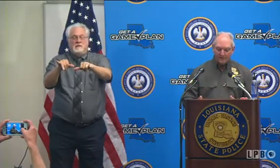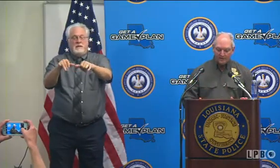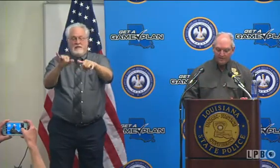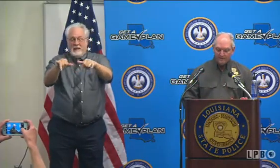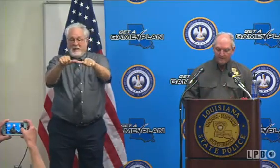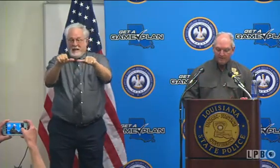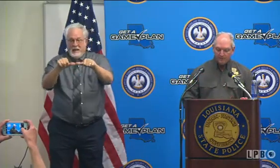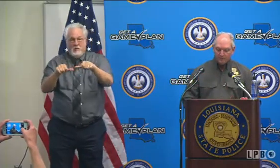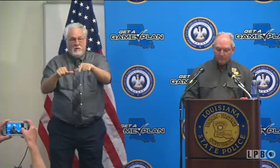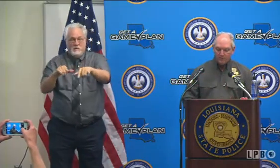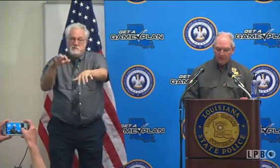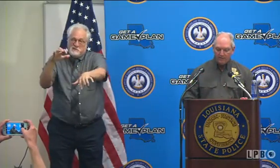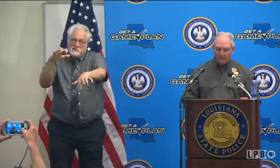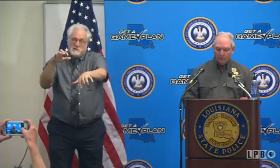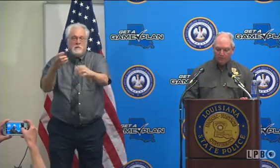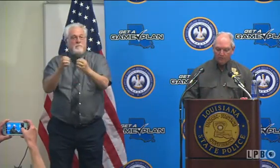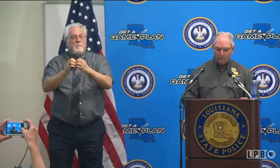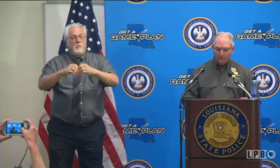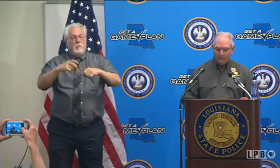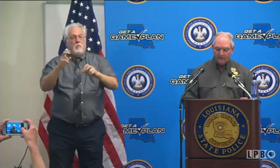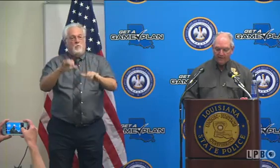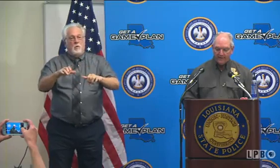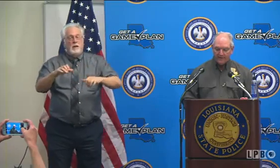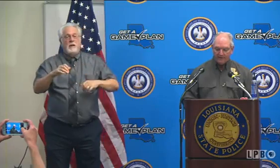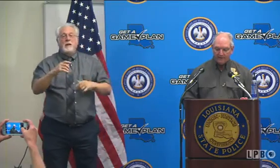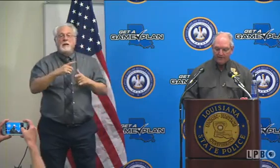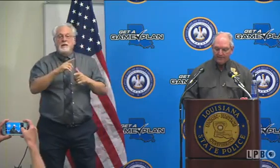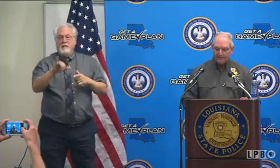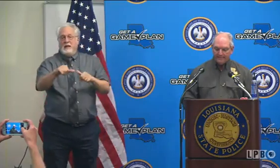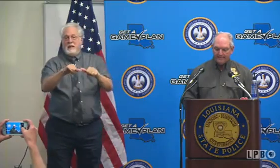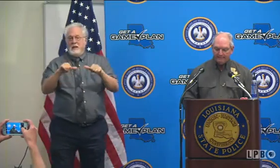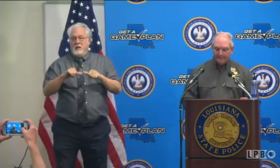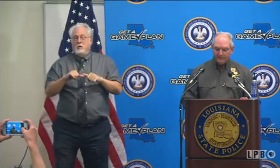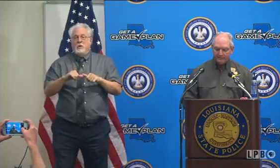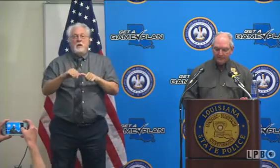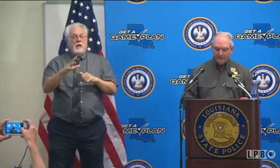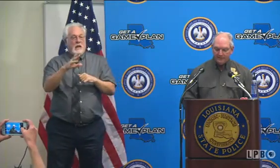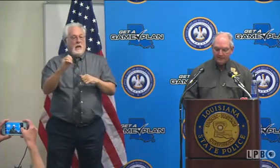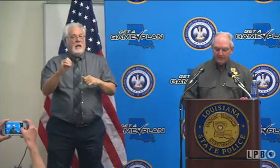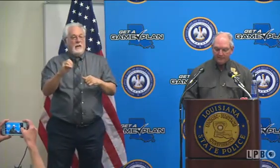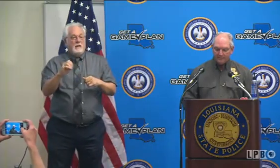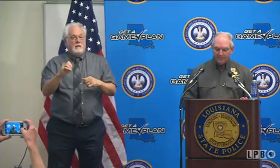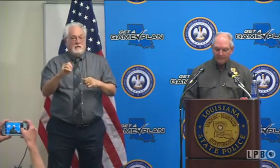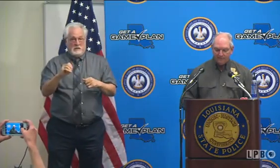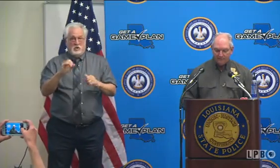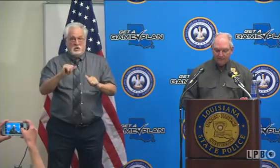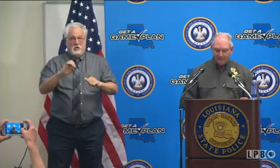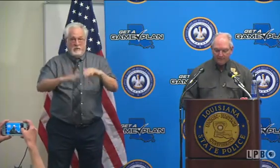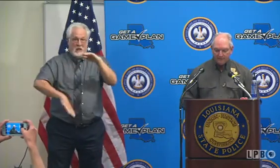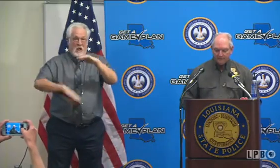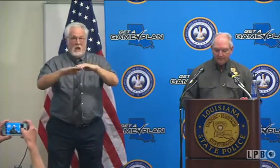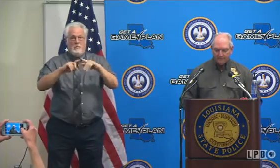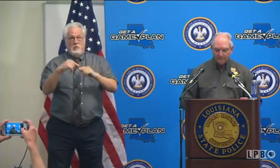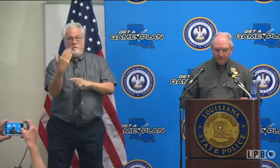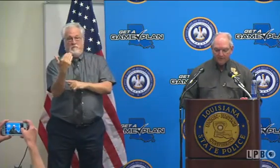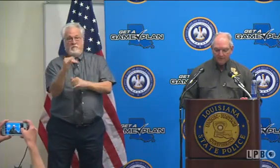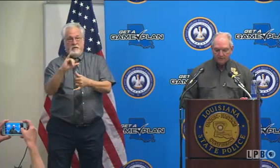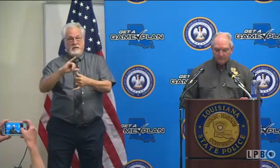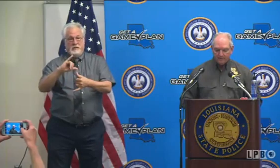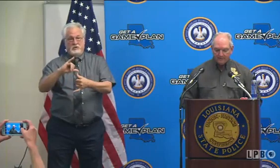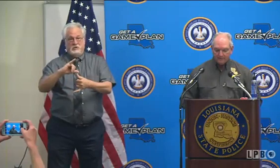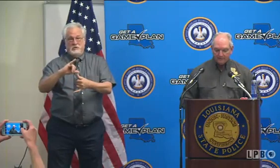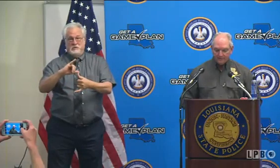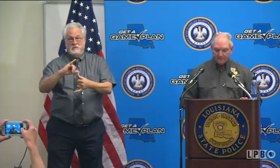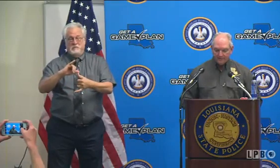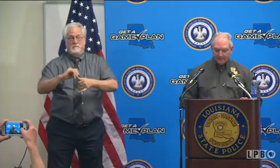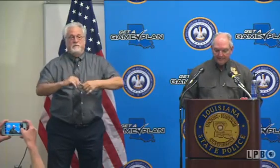given area, then much more rain will fall in that area. And as you're going to hear, that could be up to 15 inches in